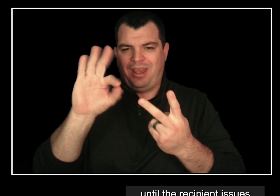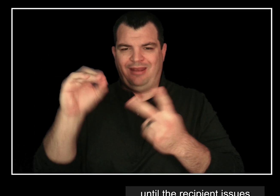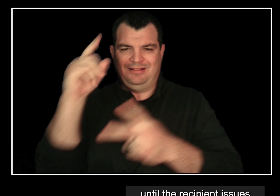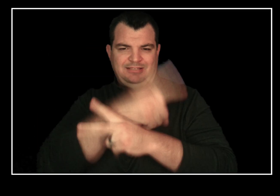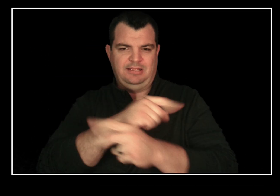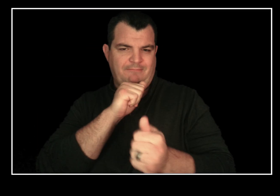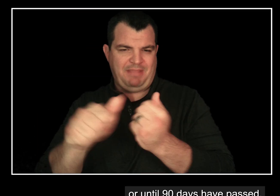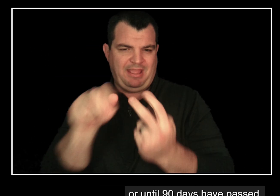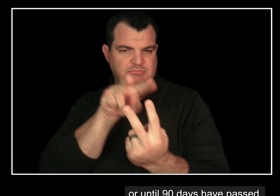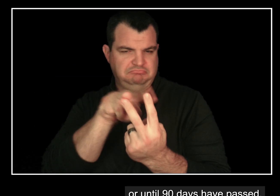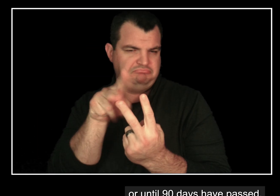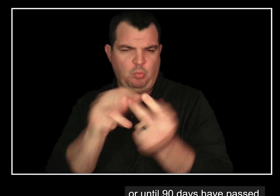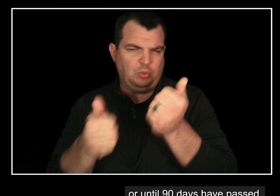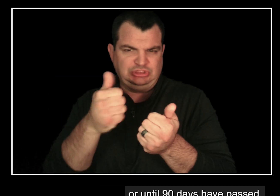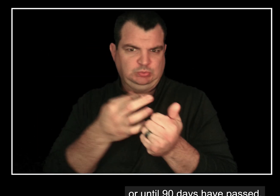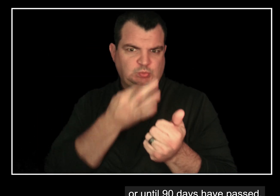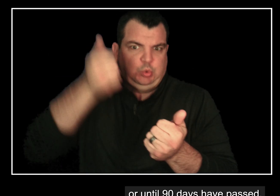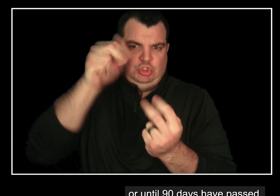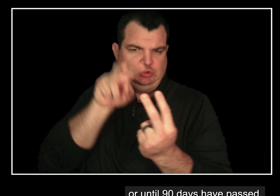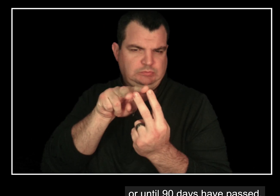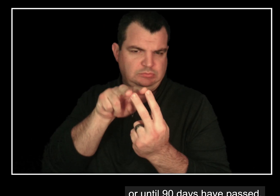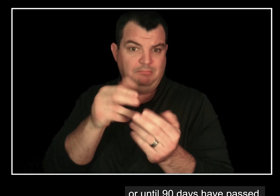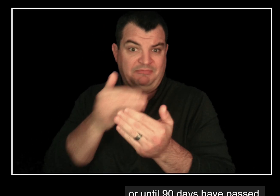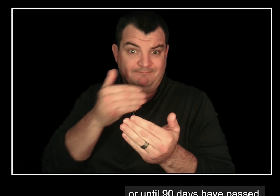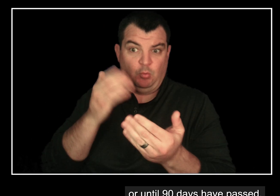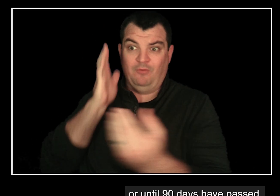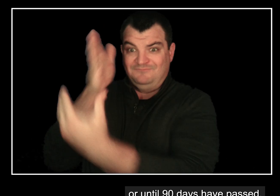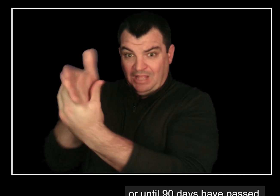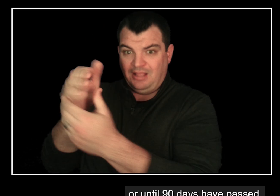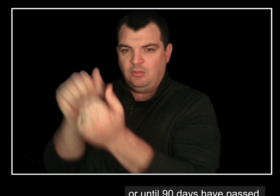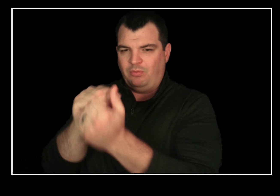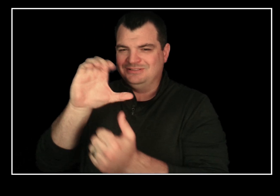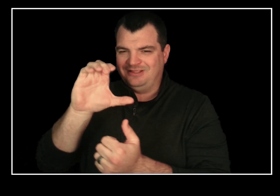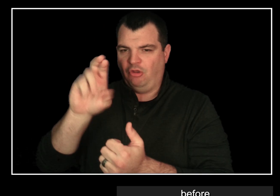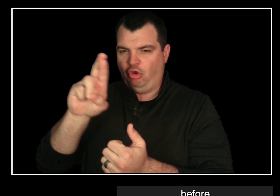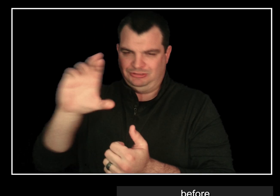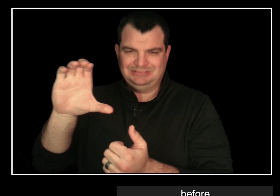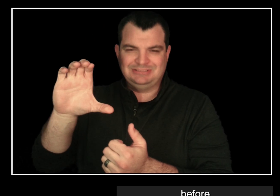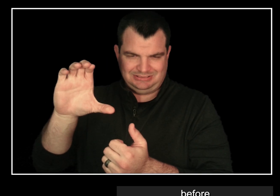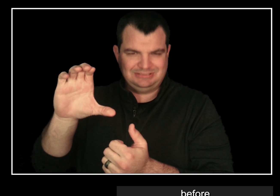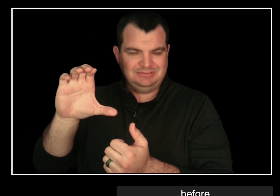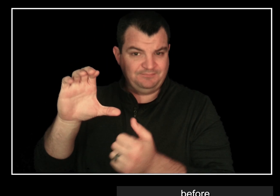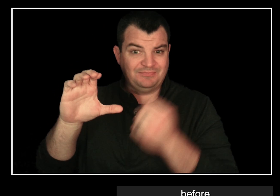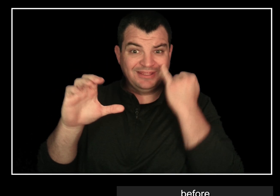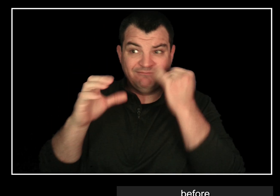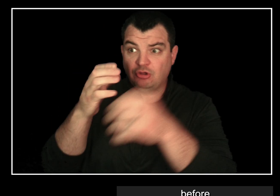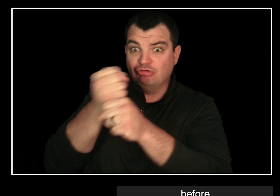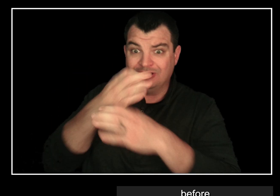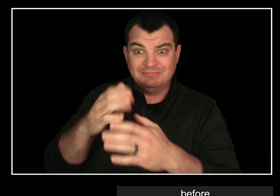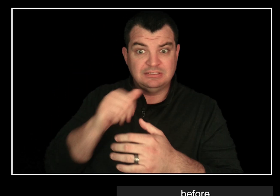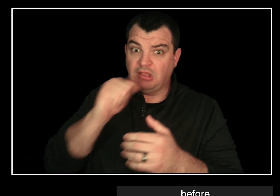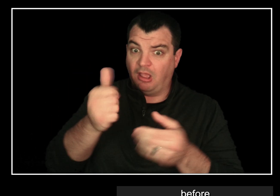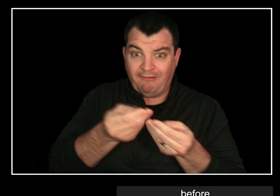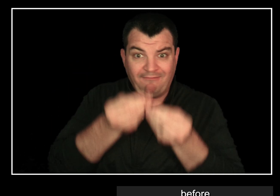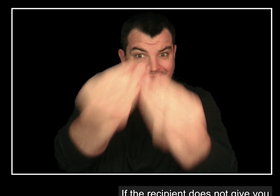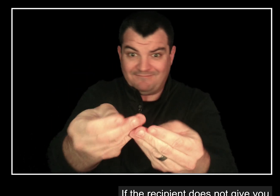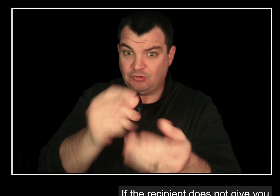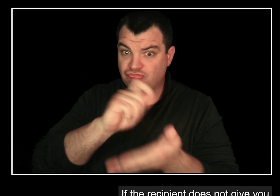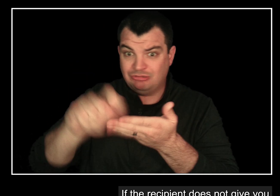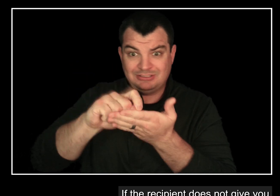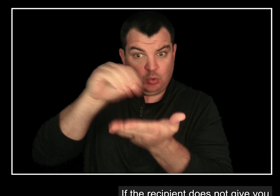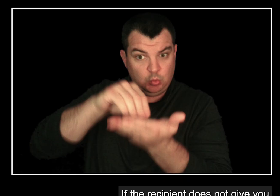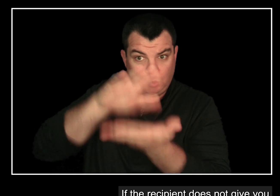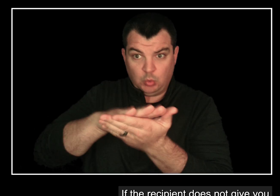final action or until 90 days have passed, whichever is sooner, before filing with the Civil Rights Center. If